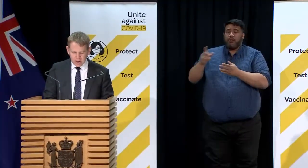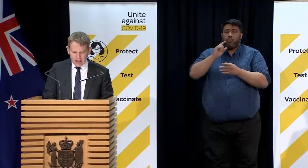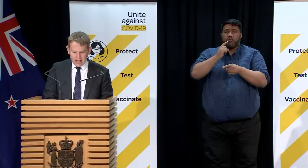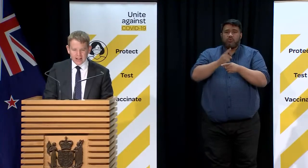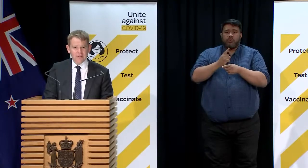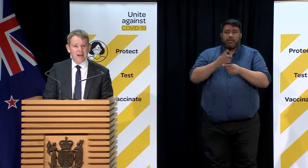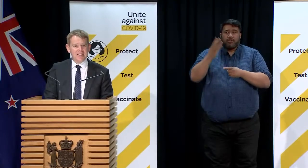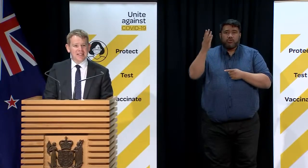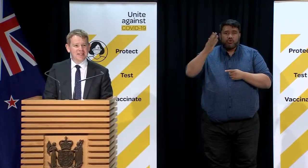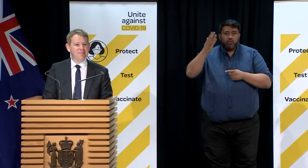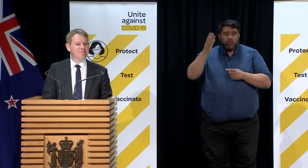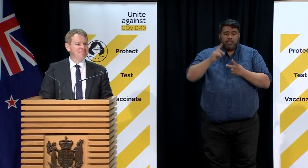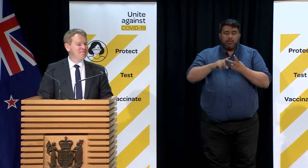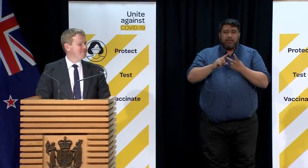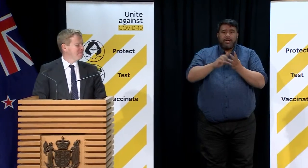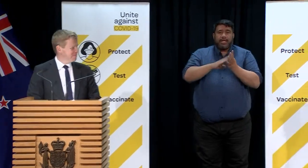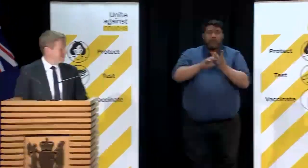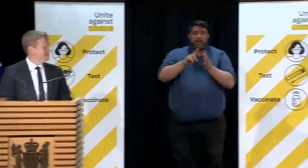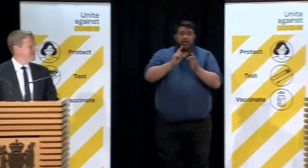MIQ and vaccines.